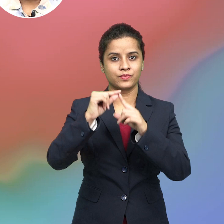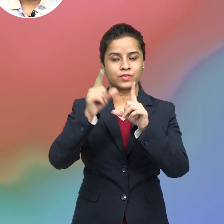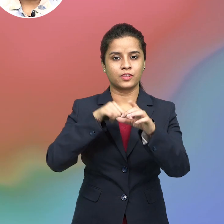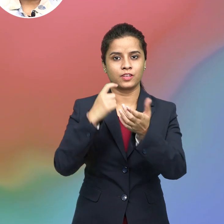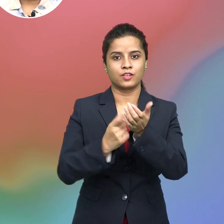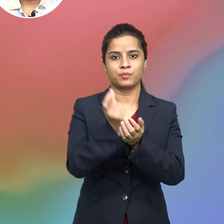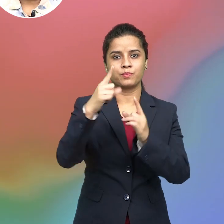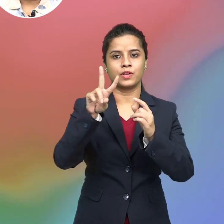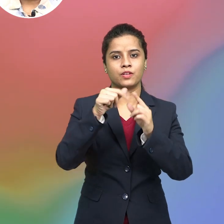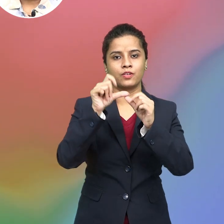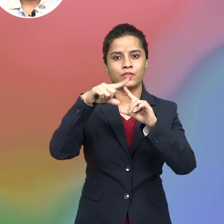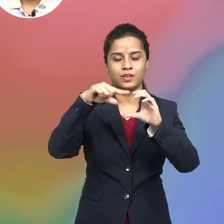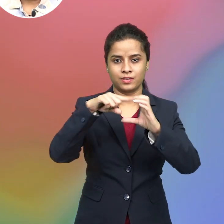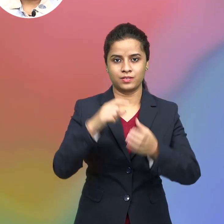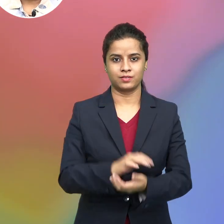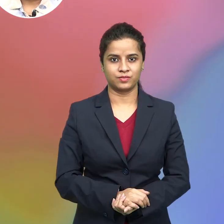pyruvate,